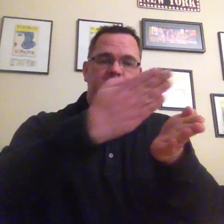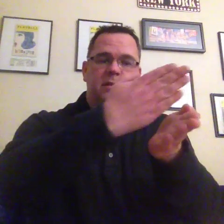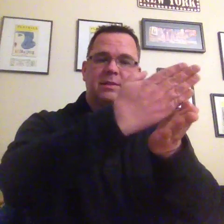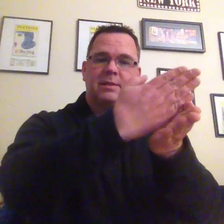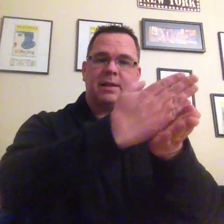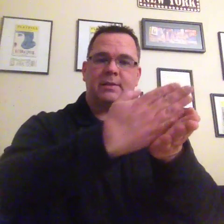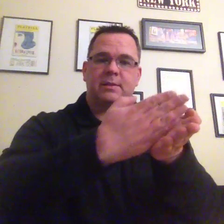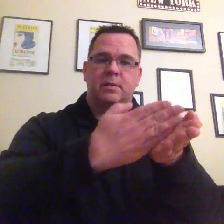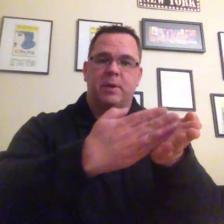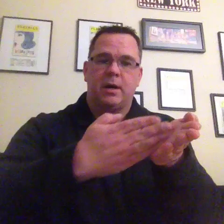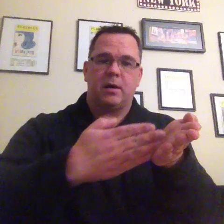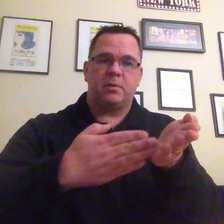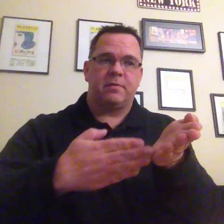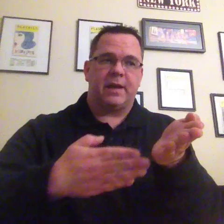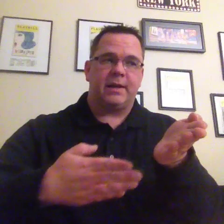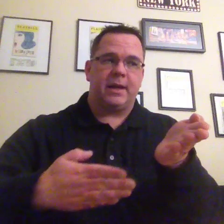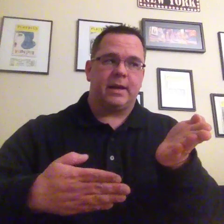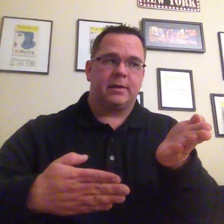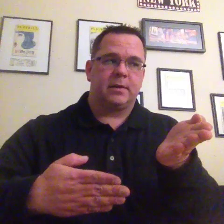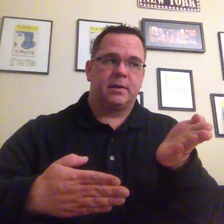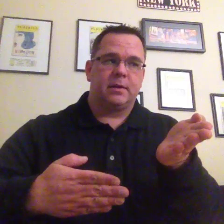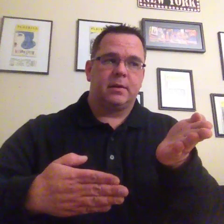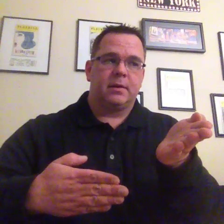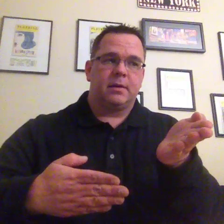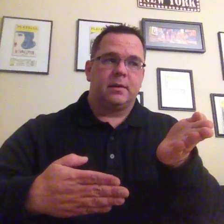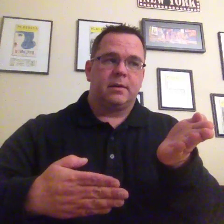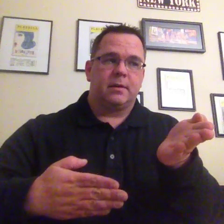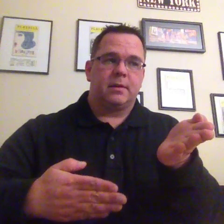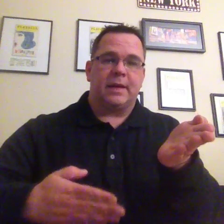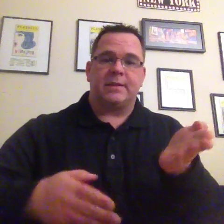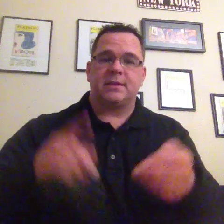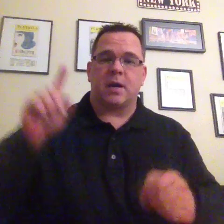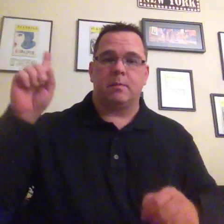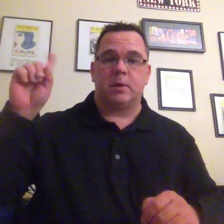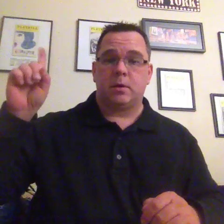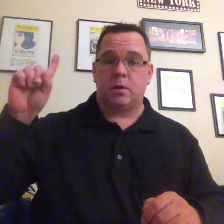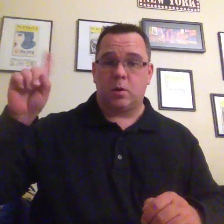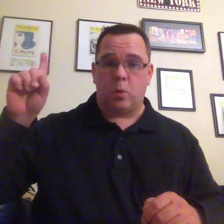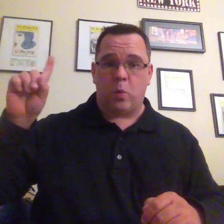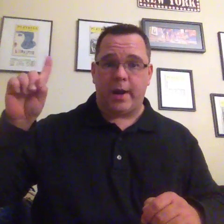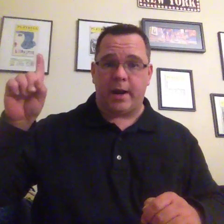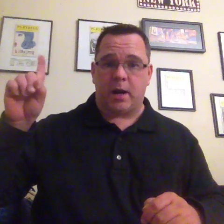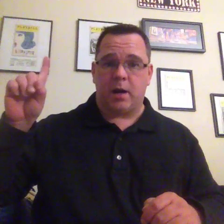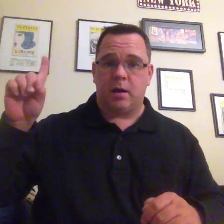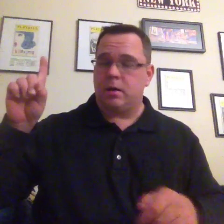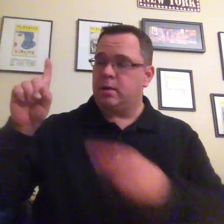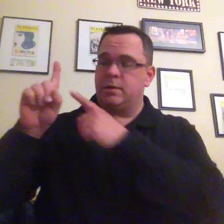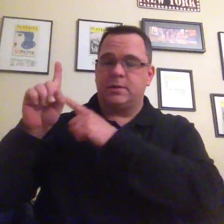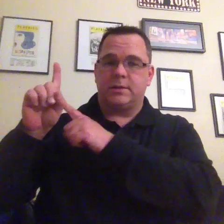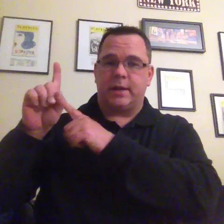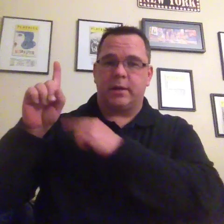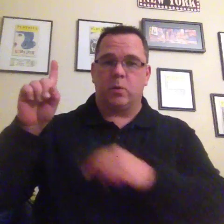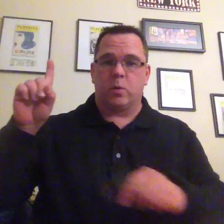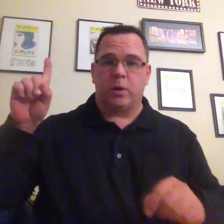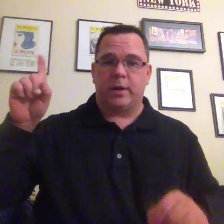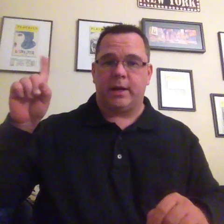hand slices the palm of that hand. That's some. Where, take your one